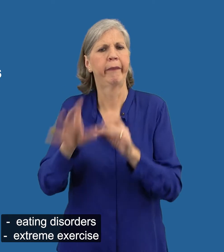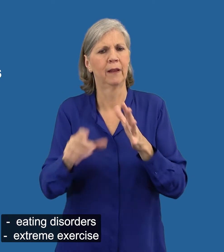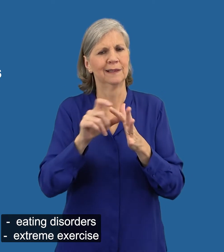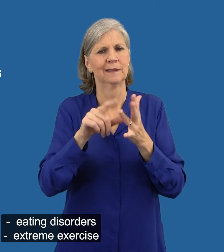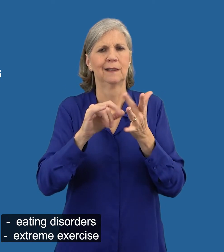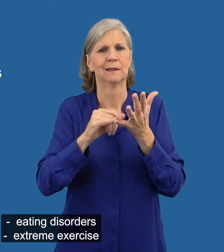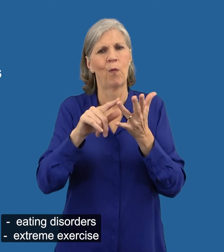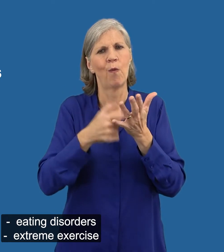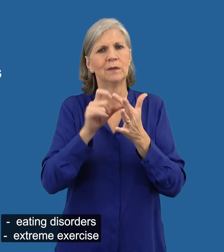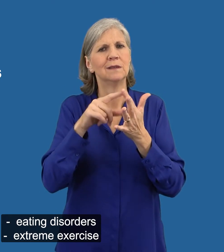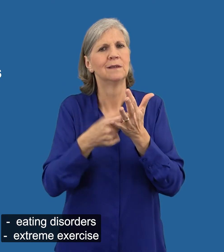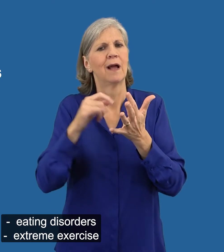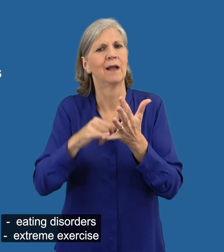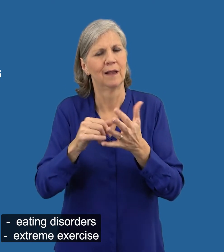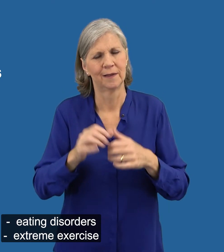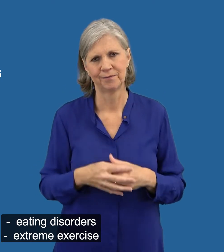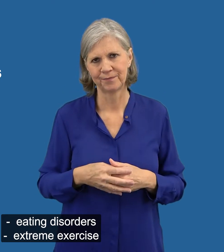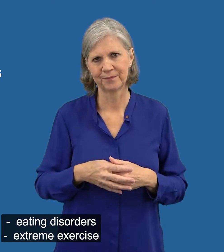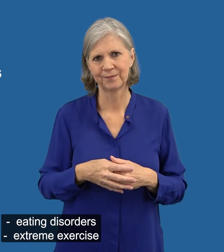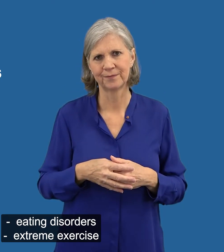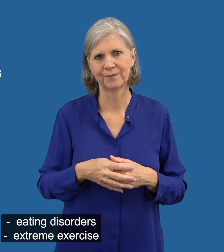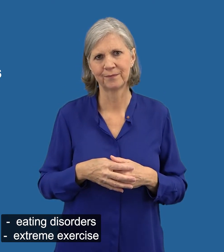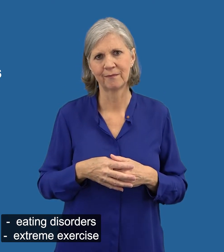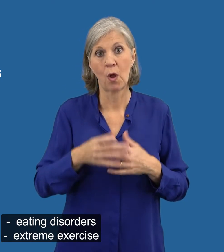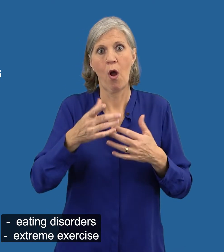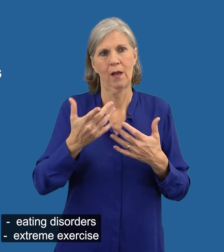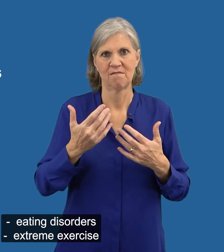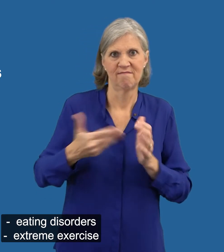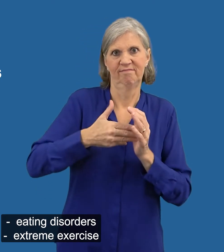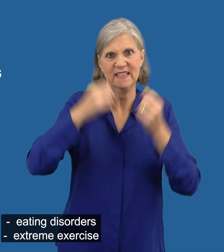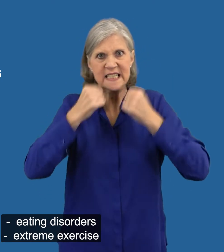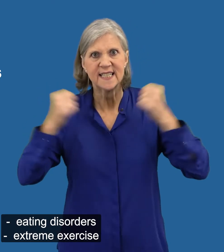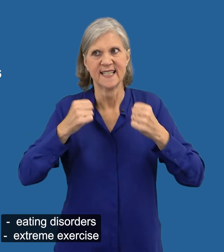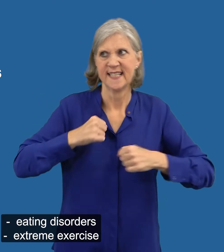stress, weight gain, eating disorders, extreme exercise,